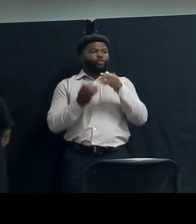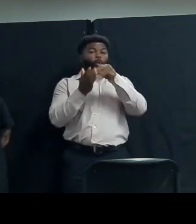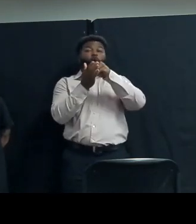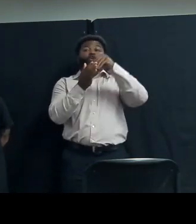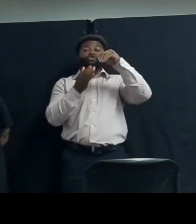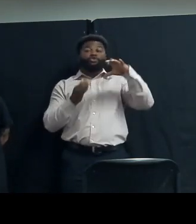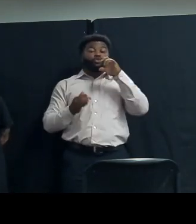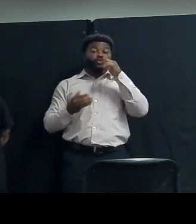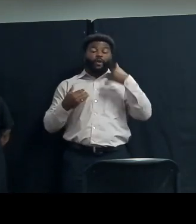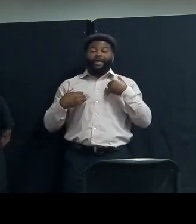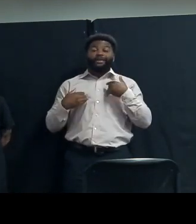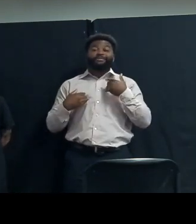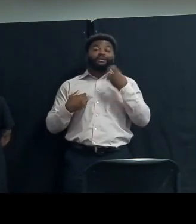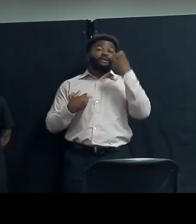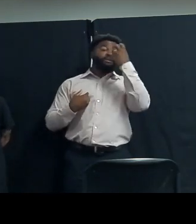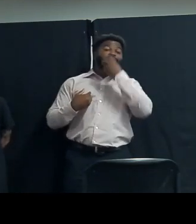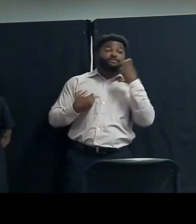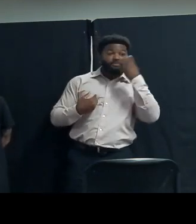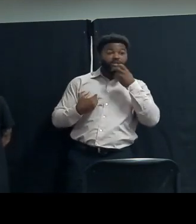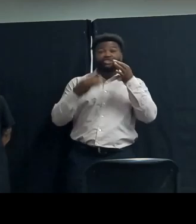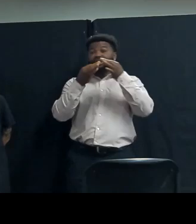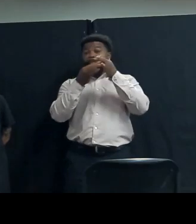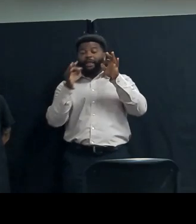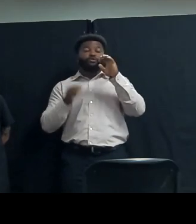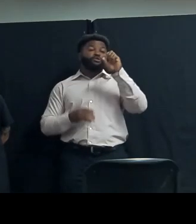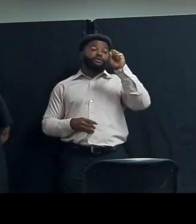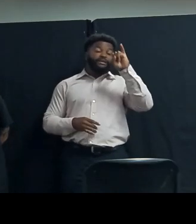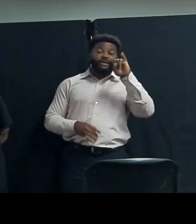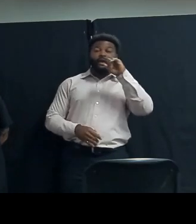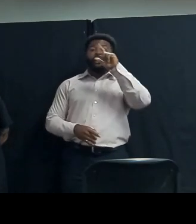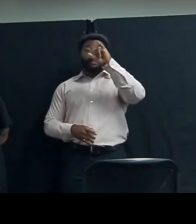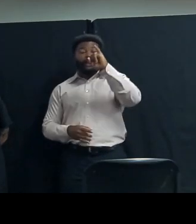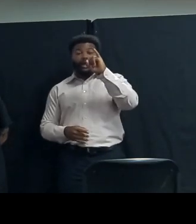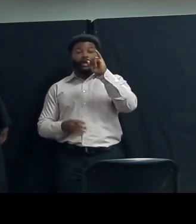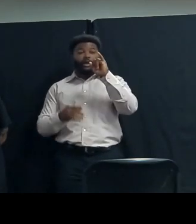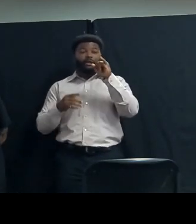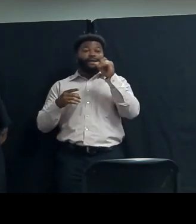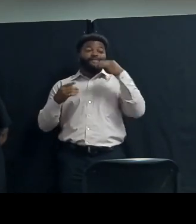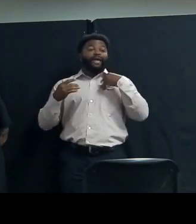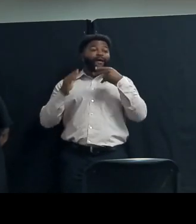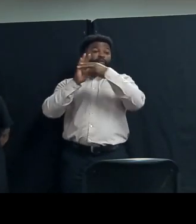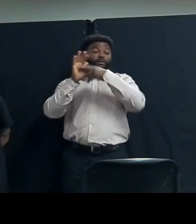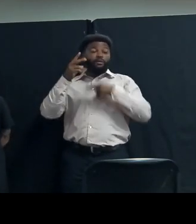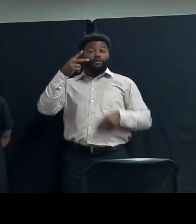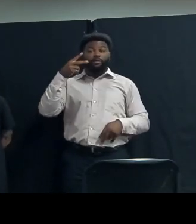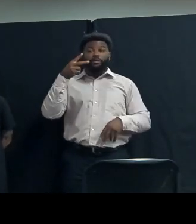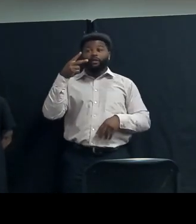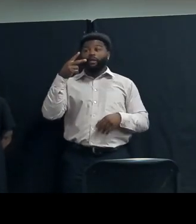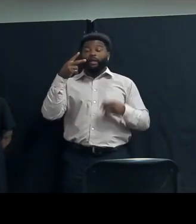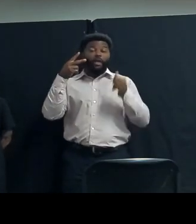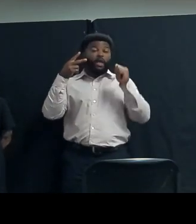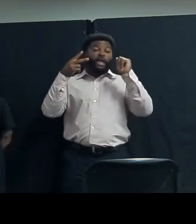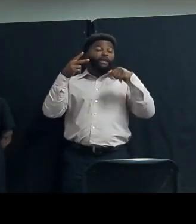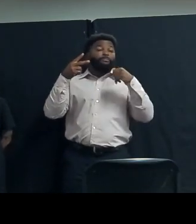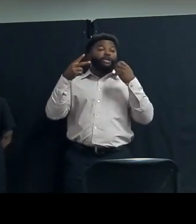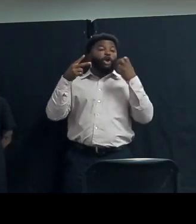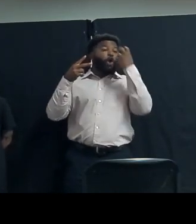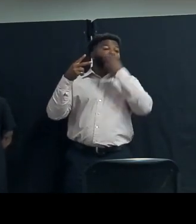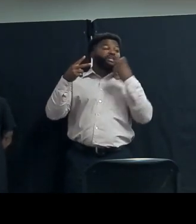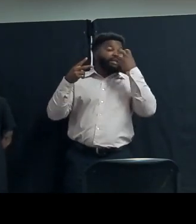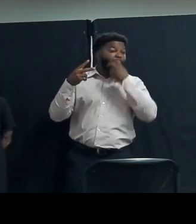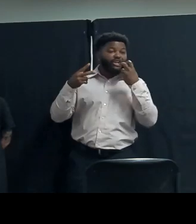a speech and language impairment, speech and language, it could be articulation, it